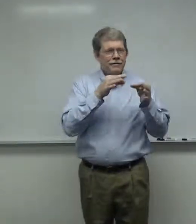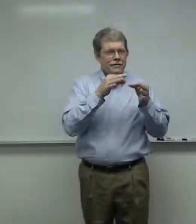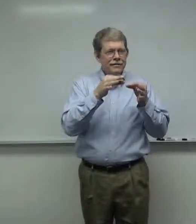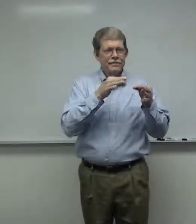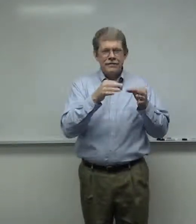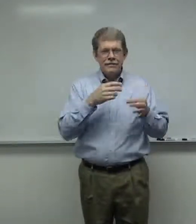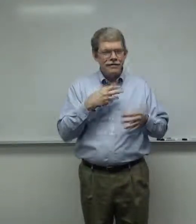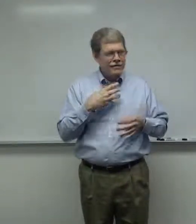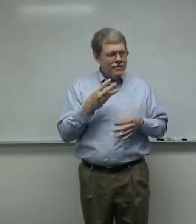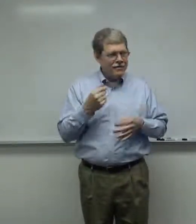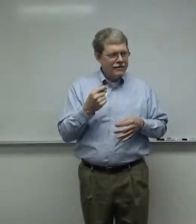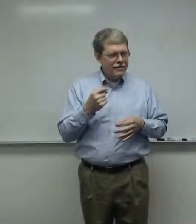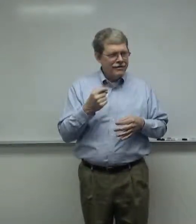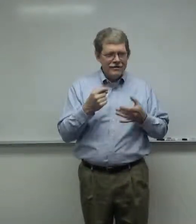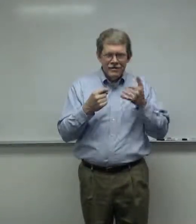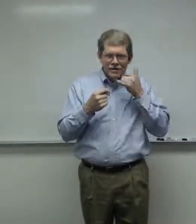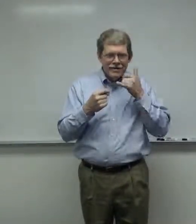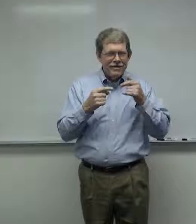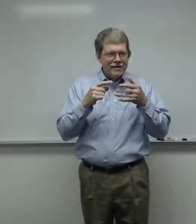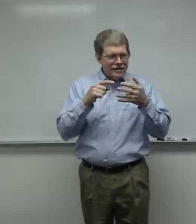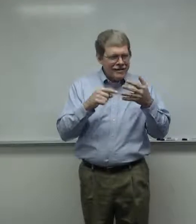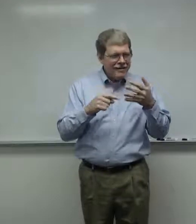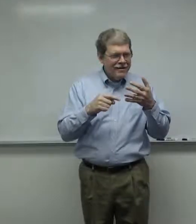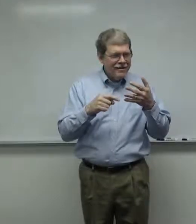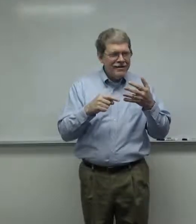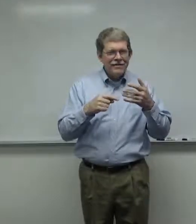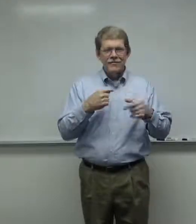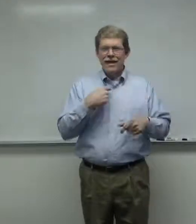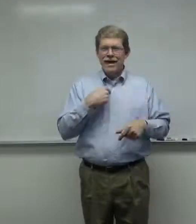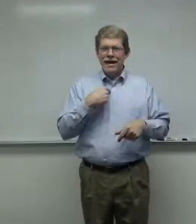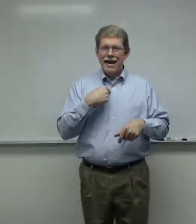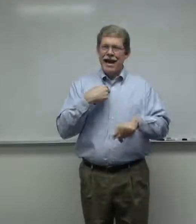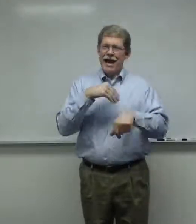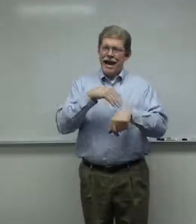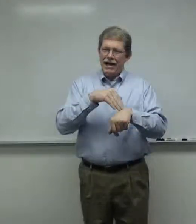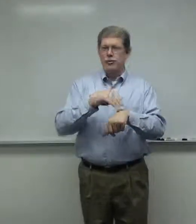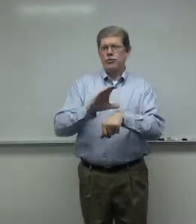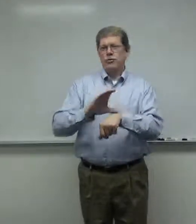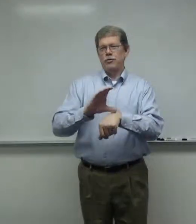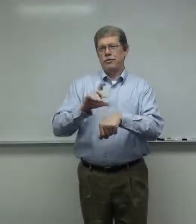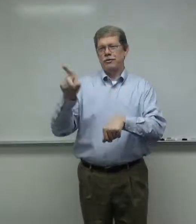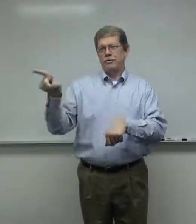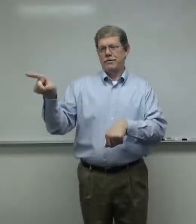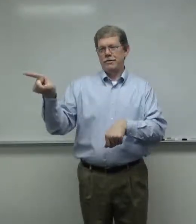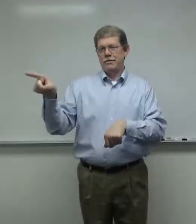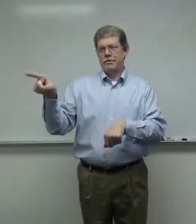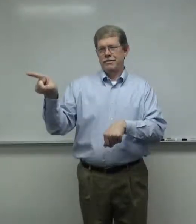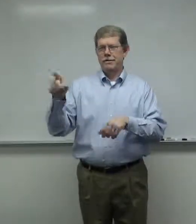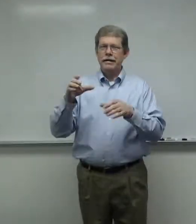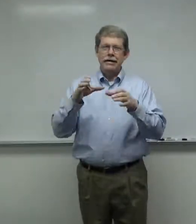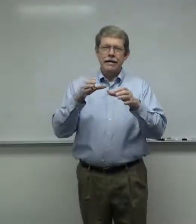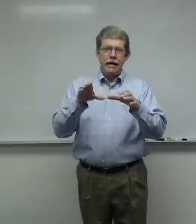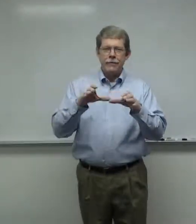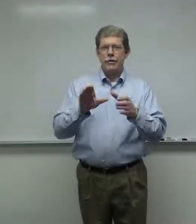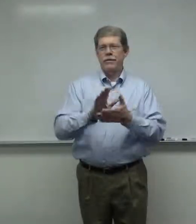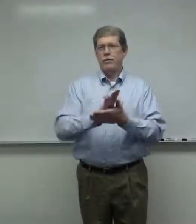called police and called other people. And I was at the church building